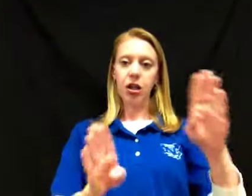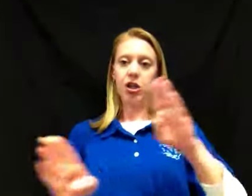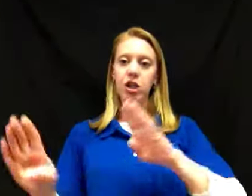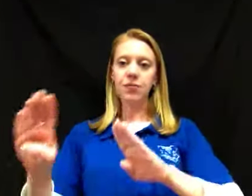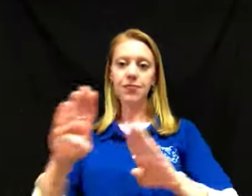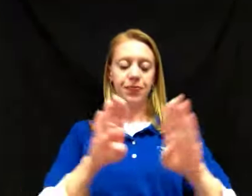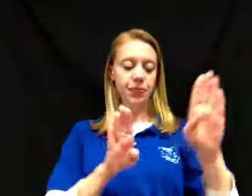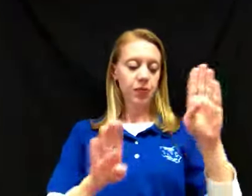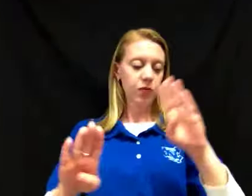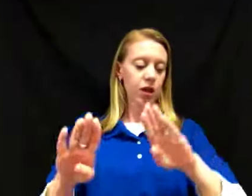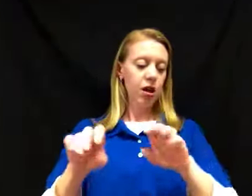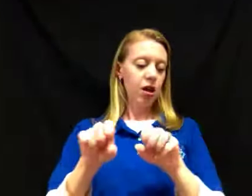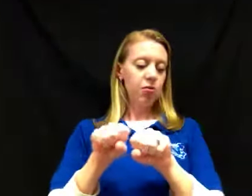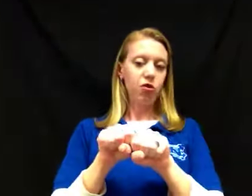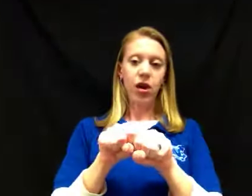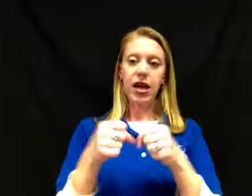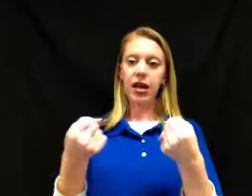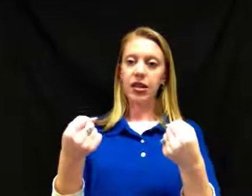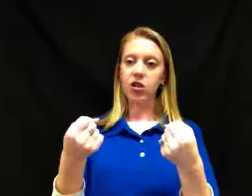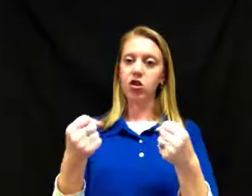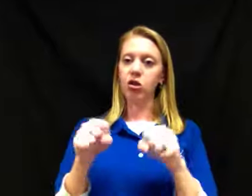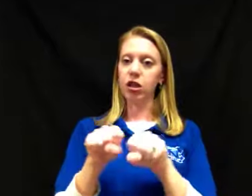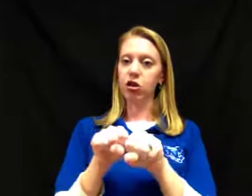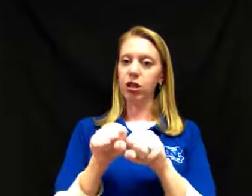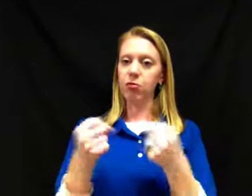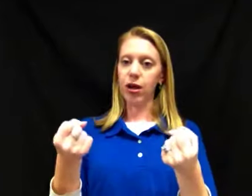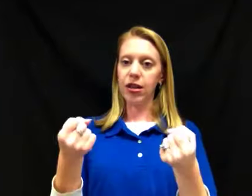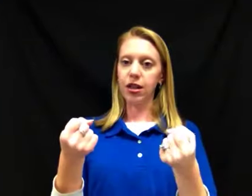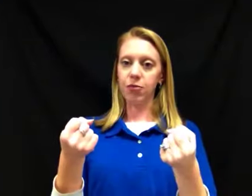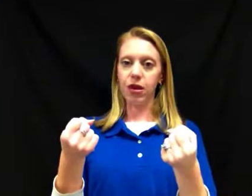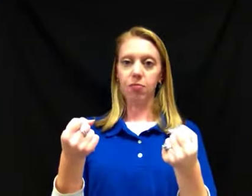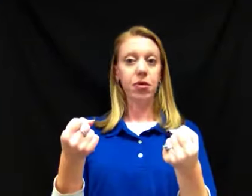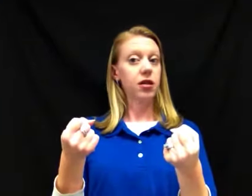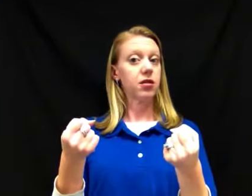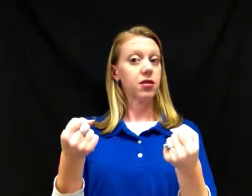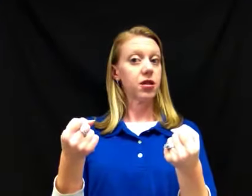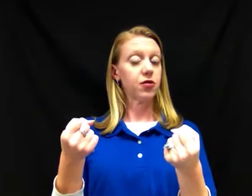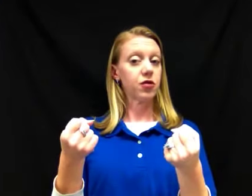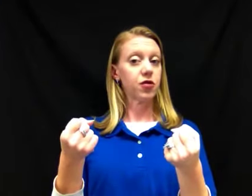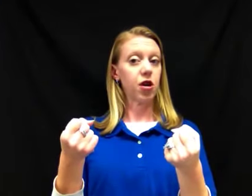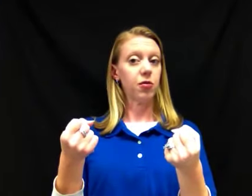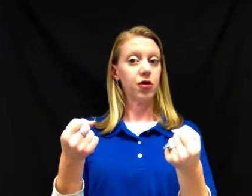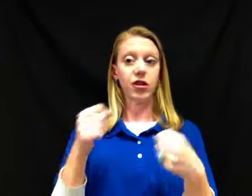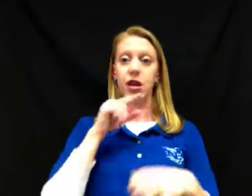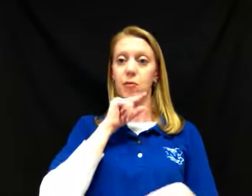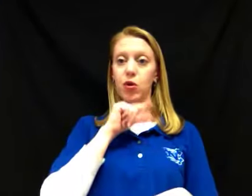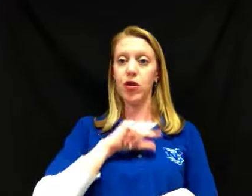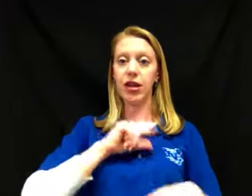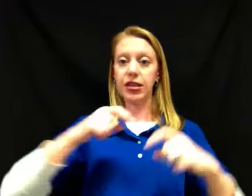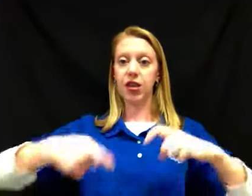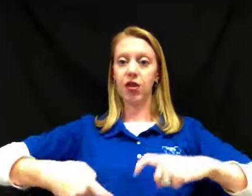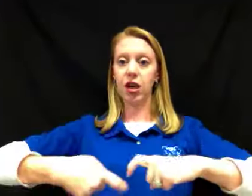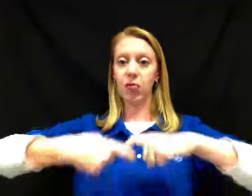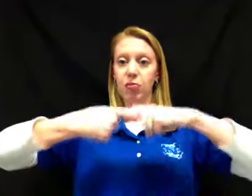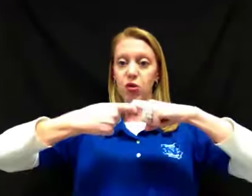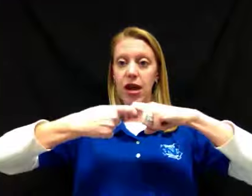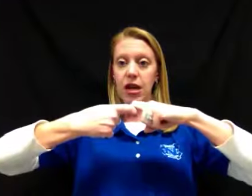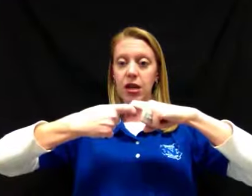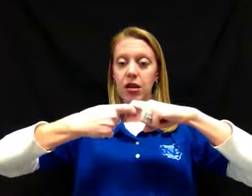Biology. Break, as in to literally break something. But this is different from, for example, Thanksgiving break, when